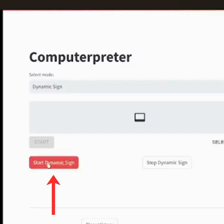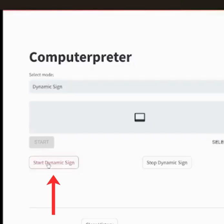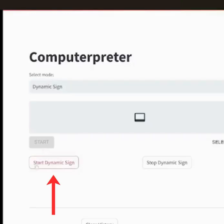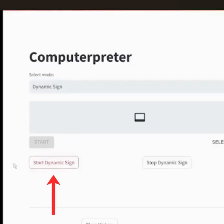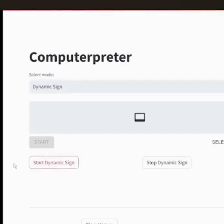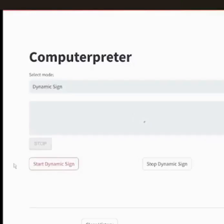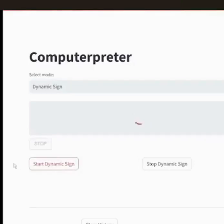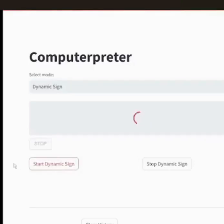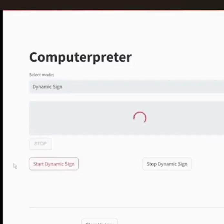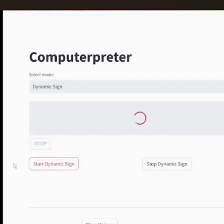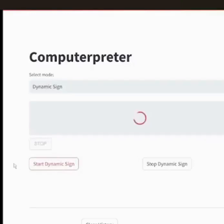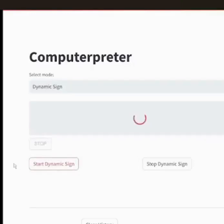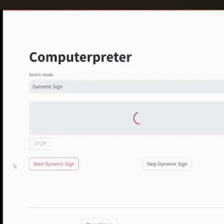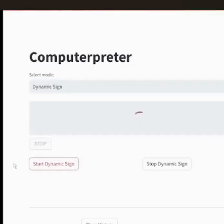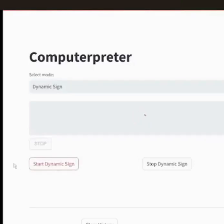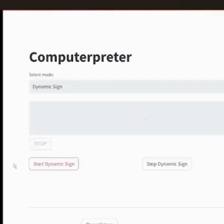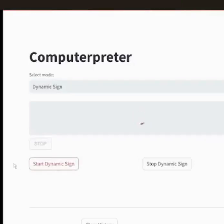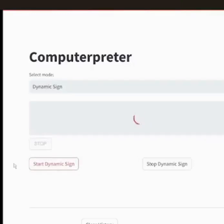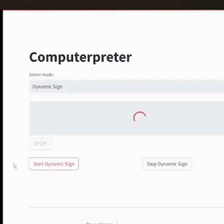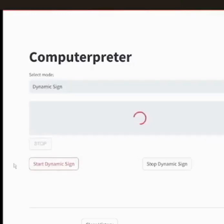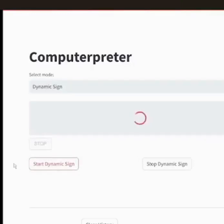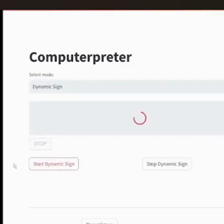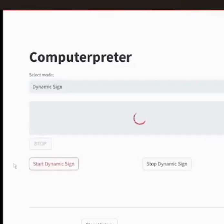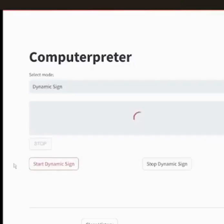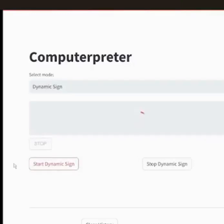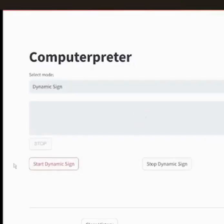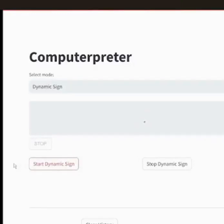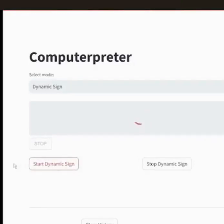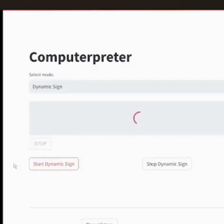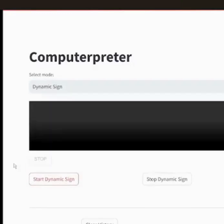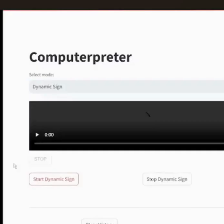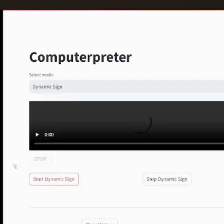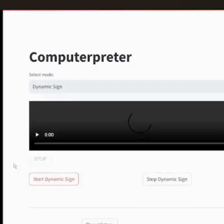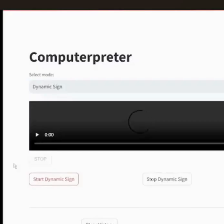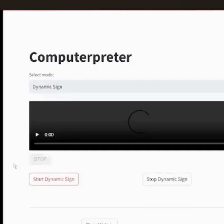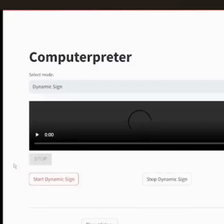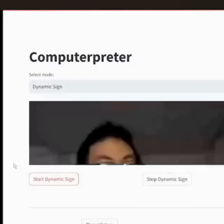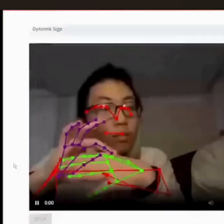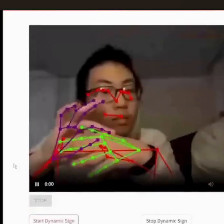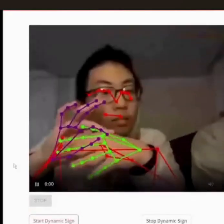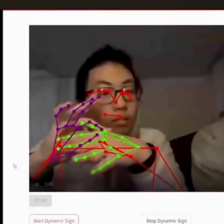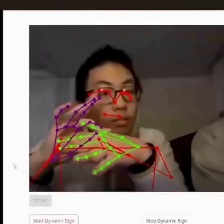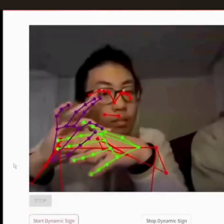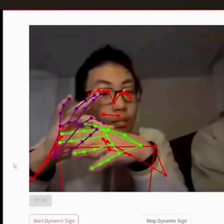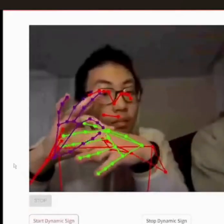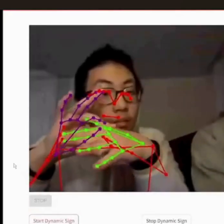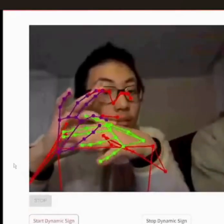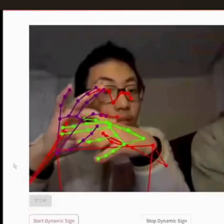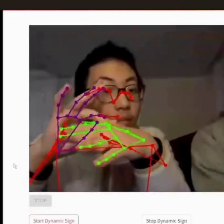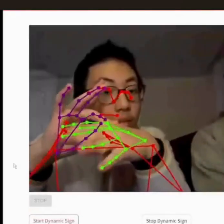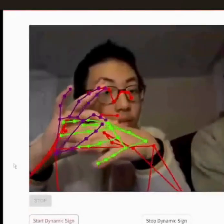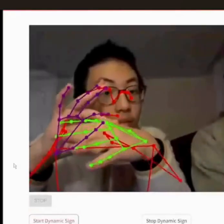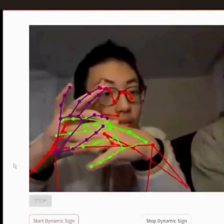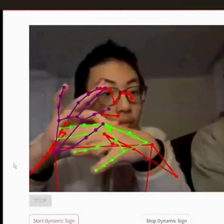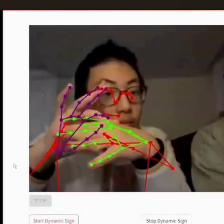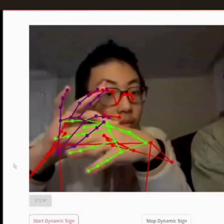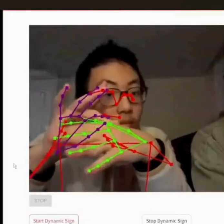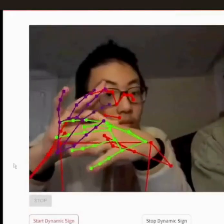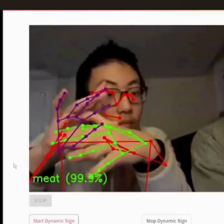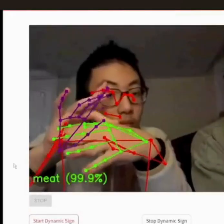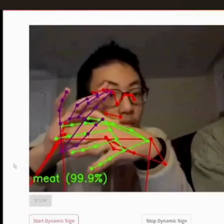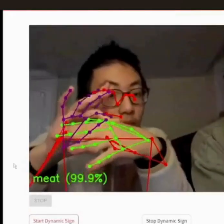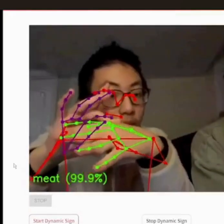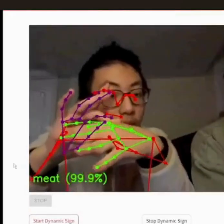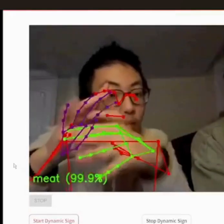The deaf person would like to first use dynamic sign to communicate. As you can see, we showed the